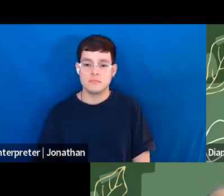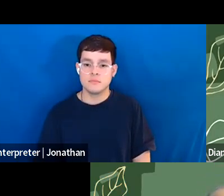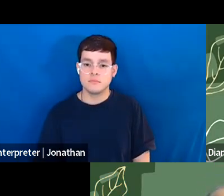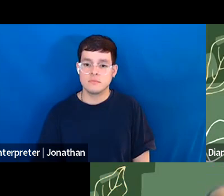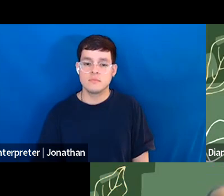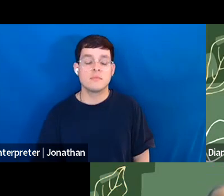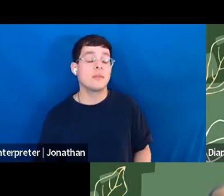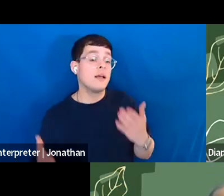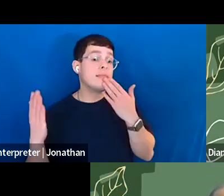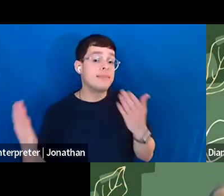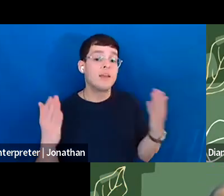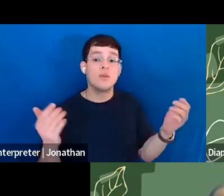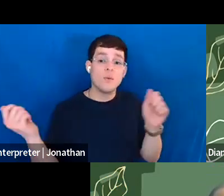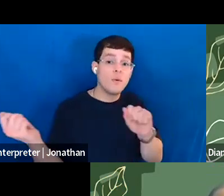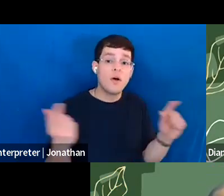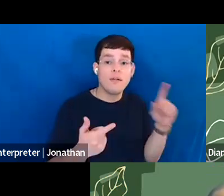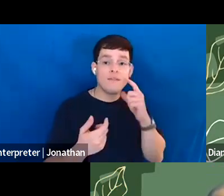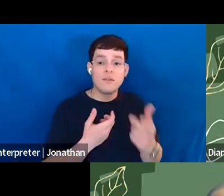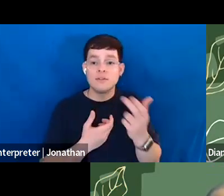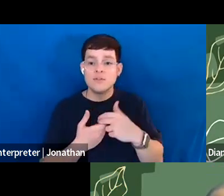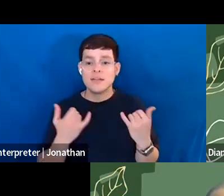And thank you everyone for joining us today.